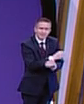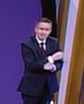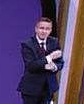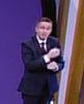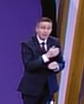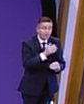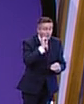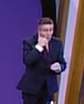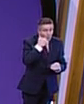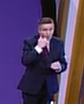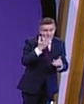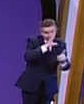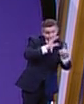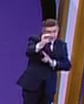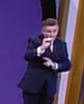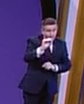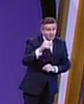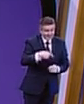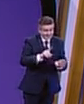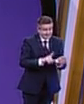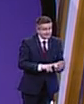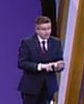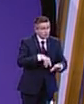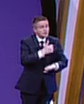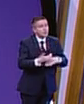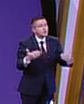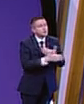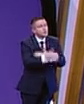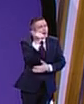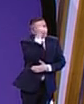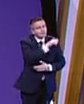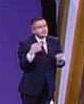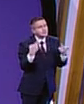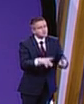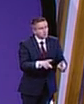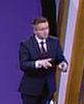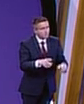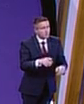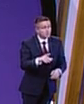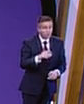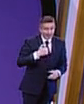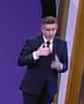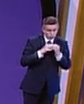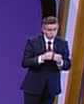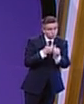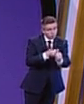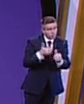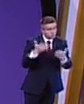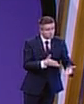flagged up. Just this year, they introduced a new academic alert system where our student support service are the first person the student gets contact from. So if you